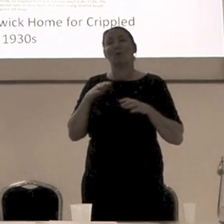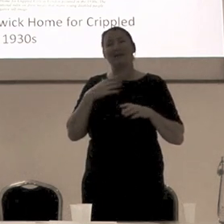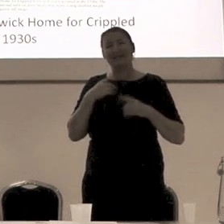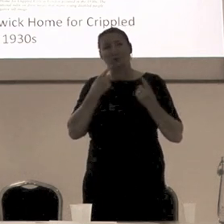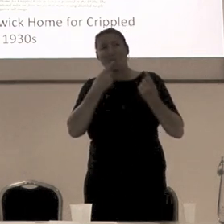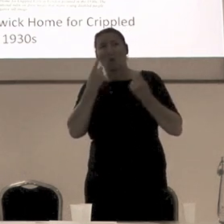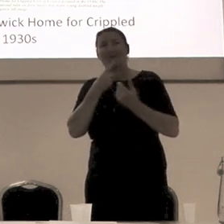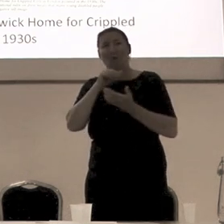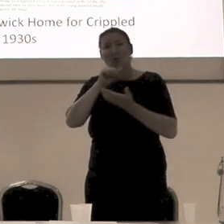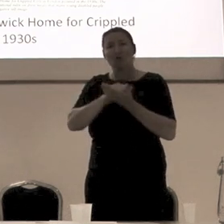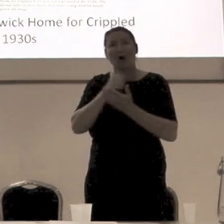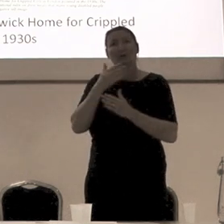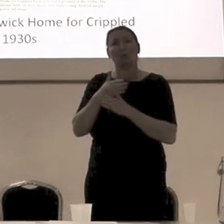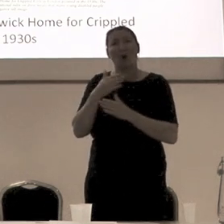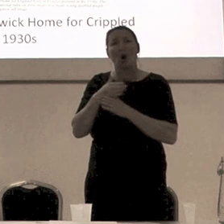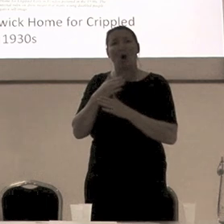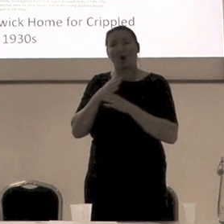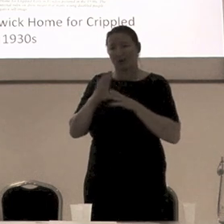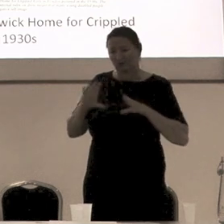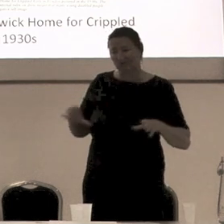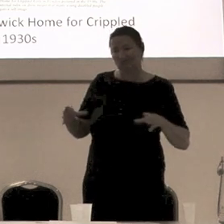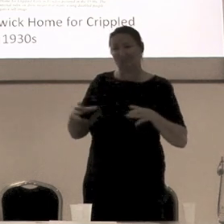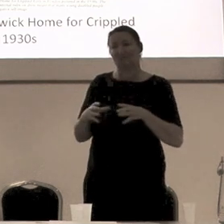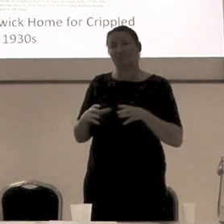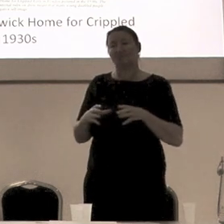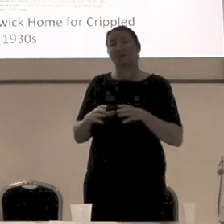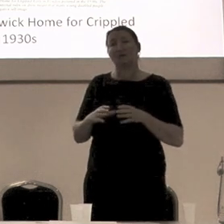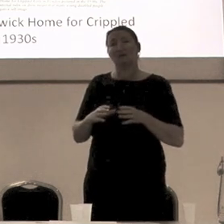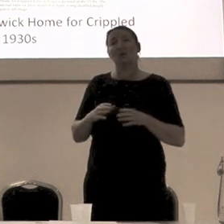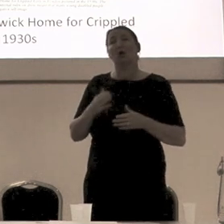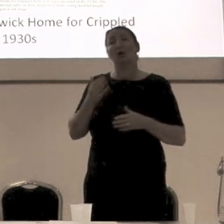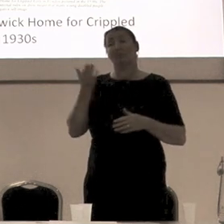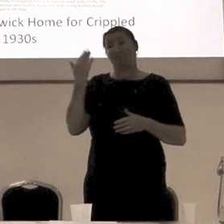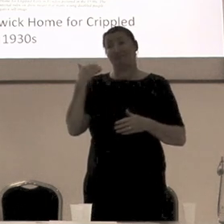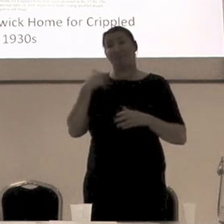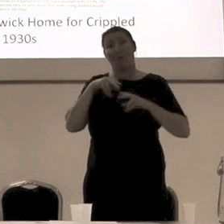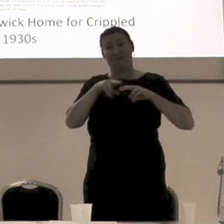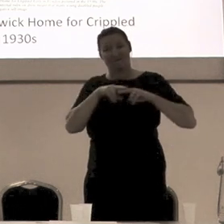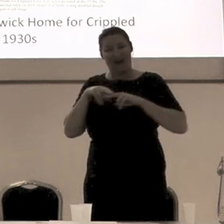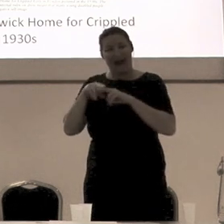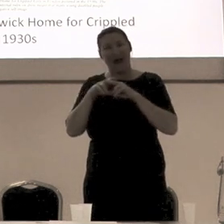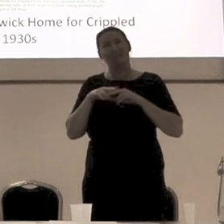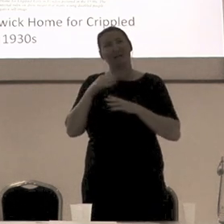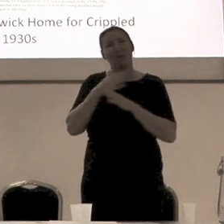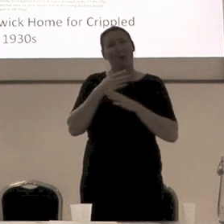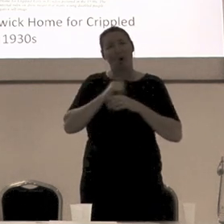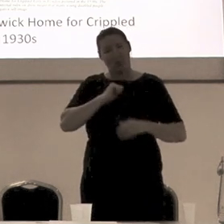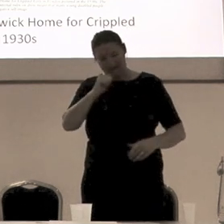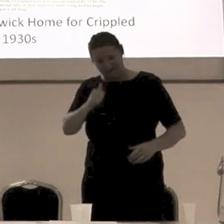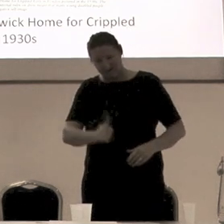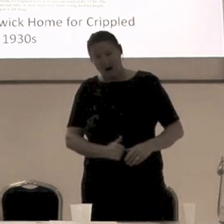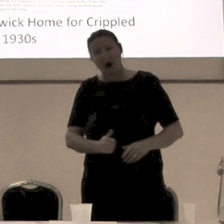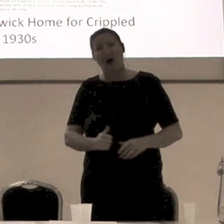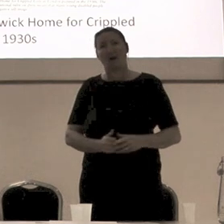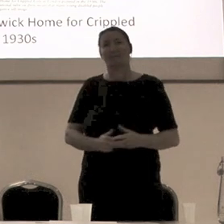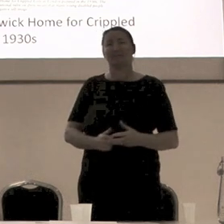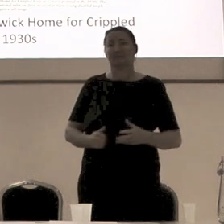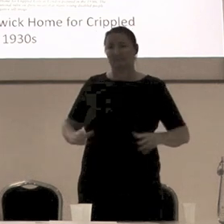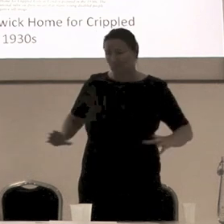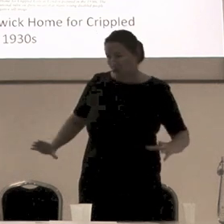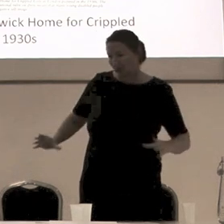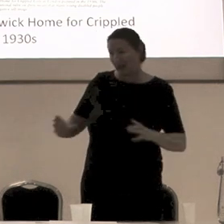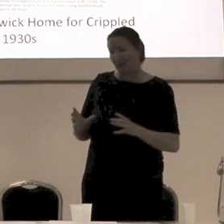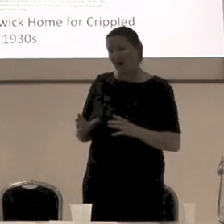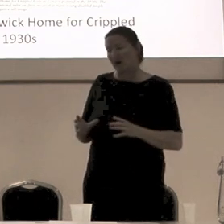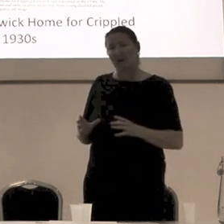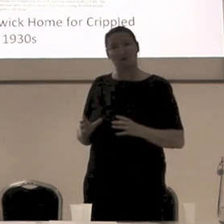And more what had been family working in the fields and in the early handloom weaving and so on, was